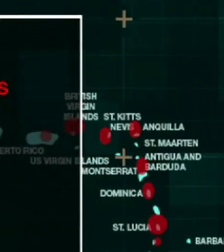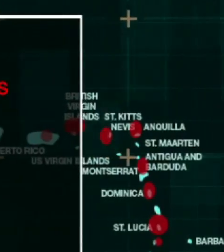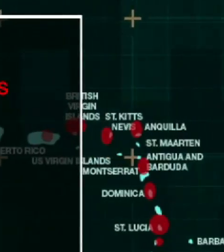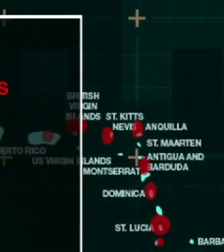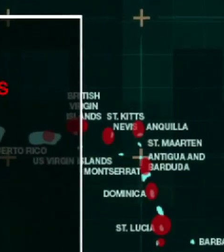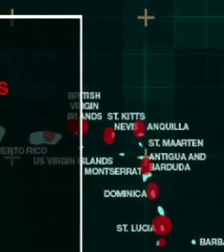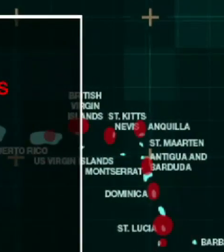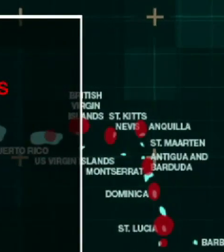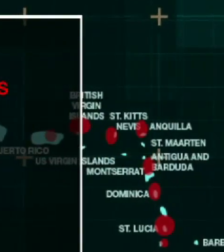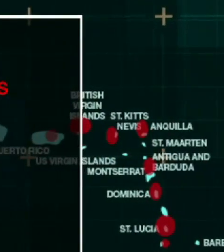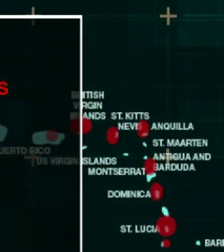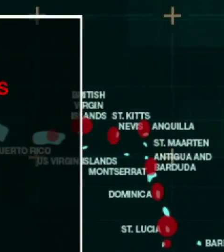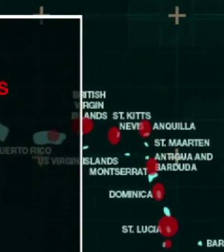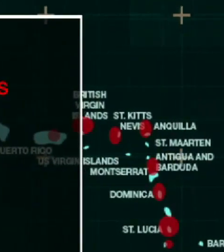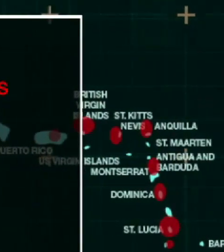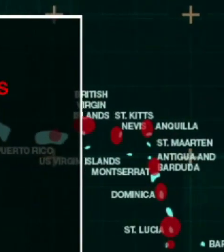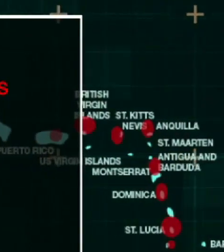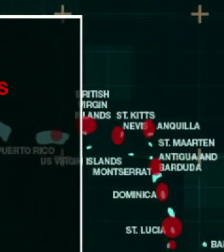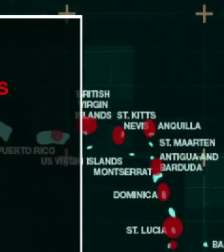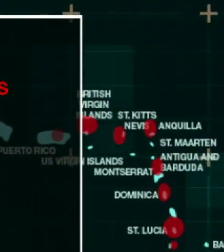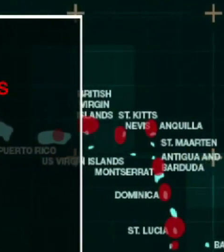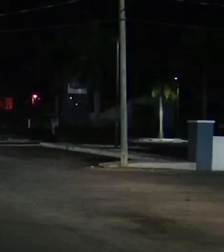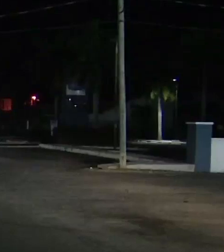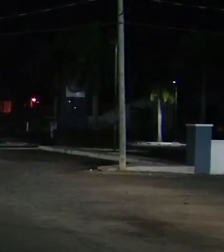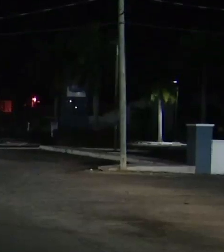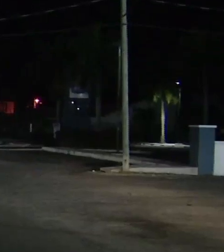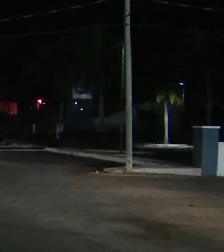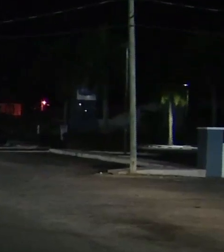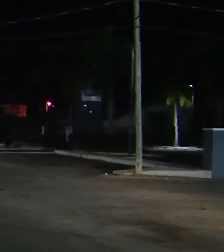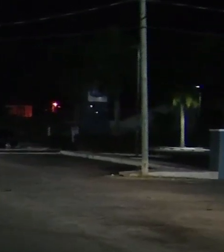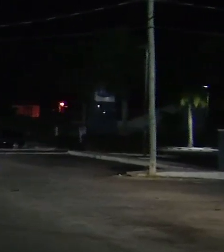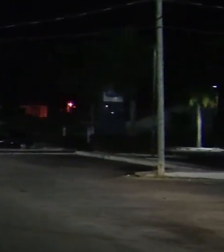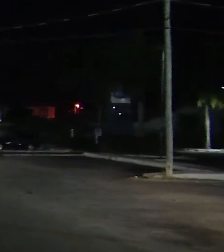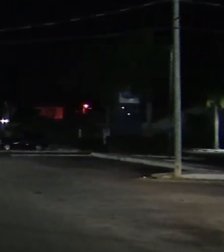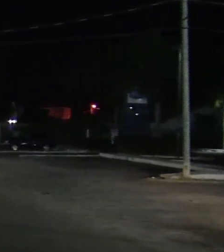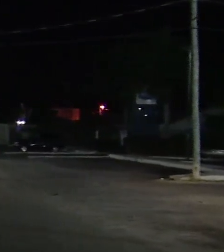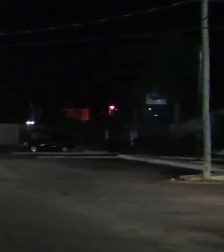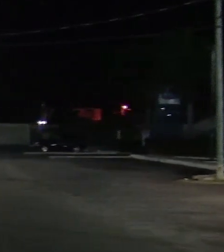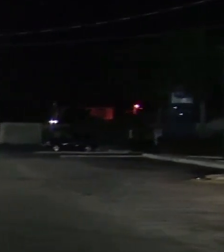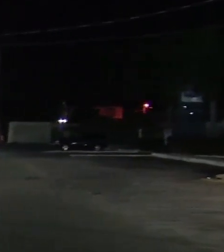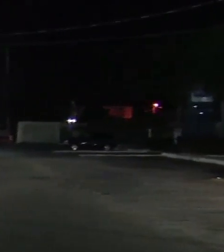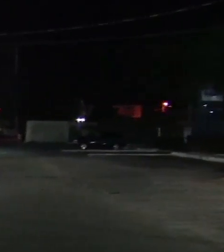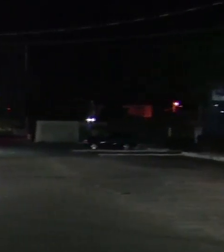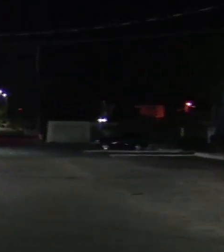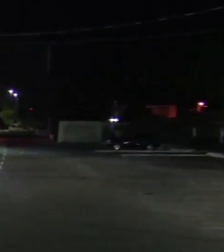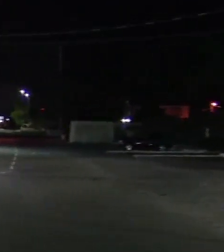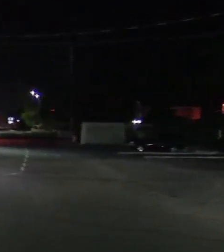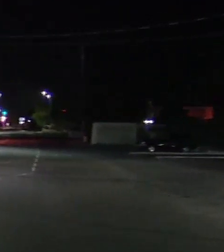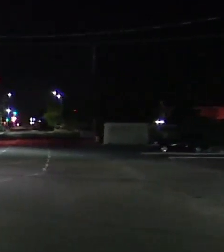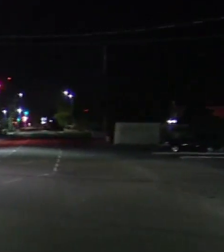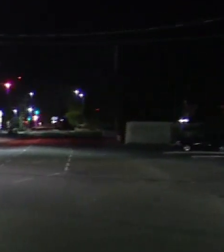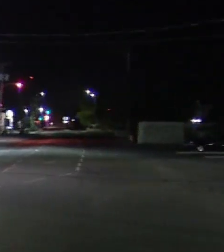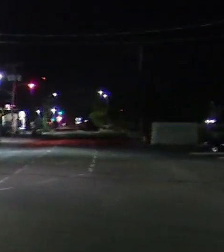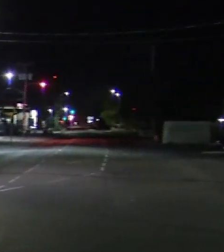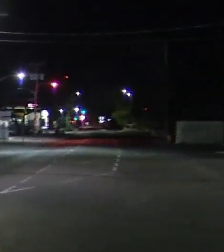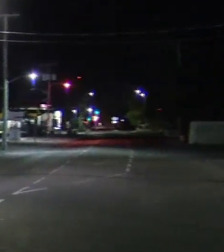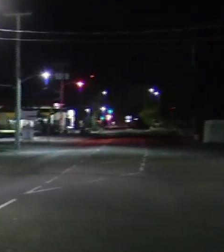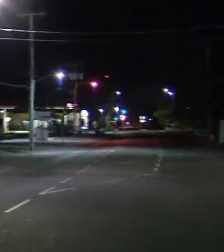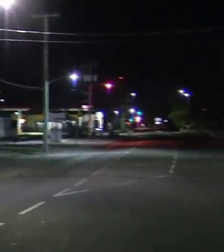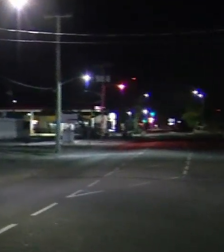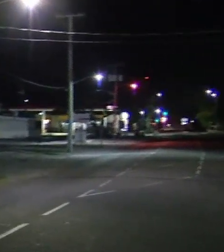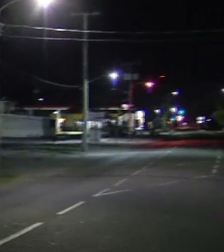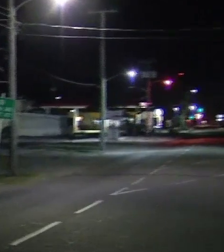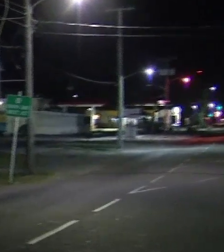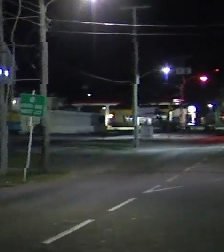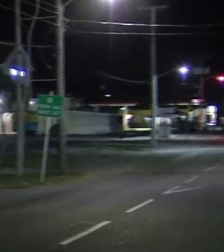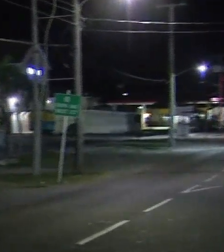confirming community transmission here in the capital, officials plan to increase the surveillance unit's efforts to determine exposure. Consultant with the